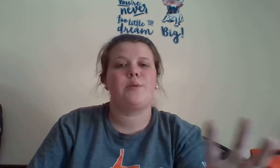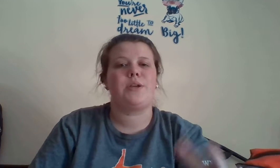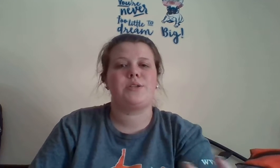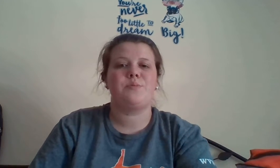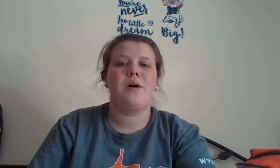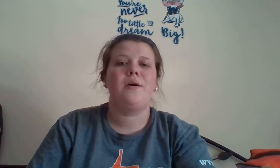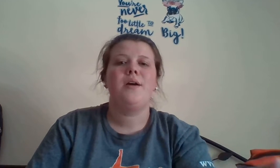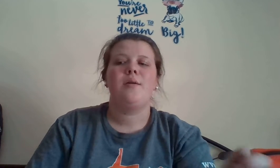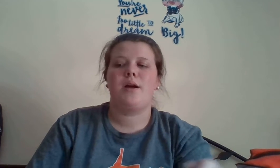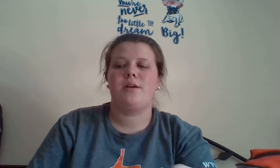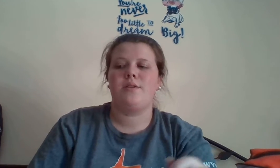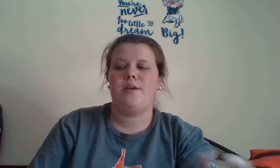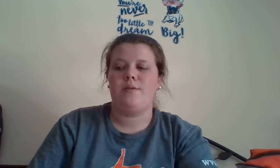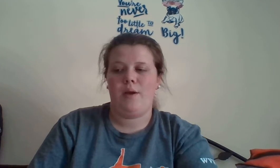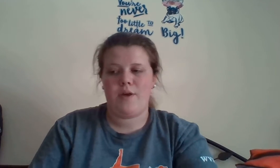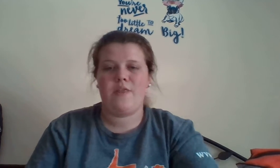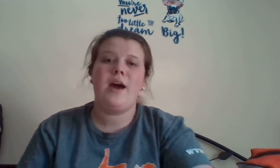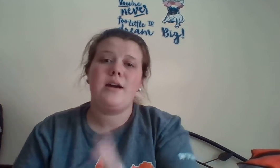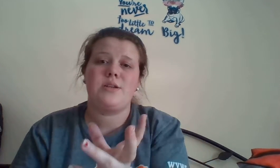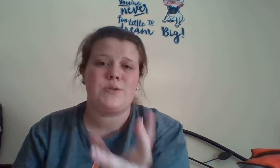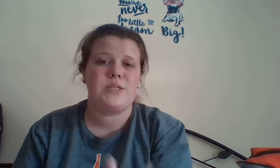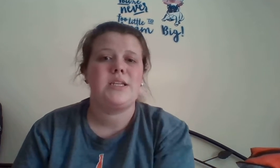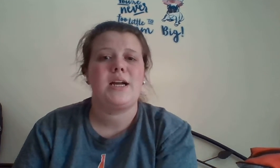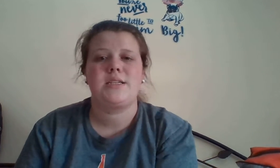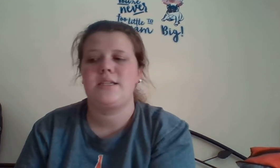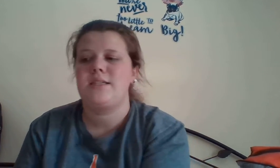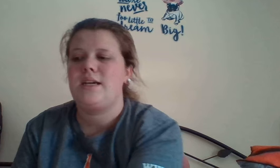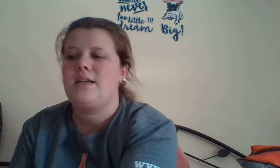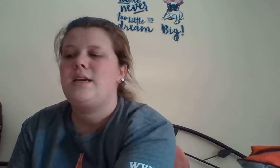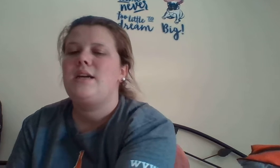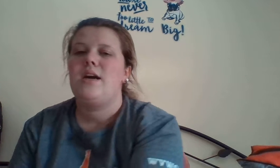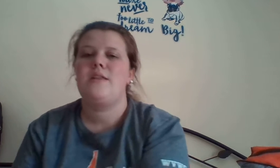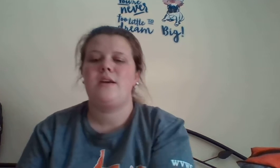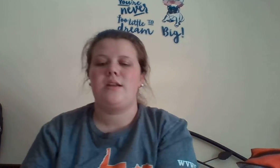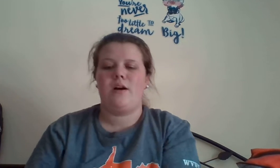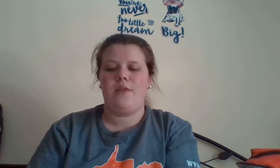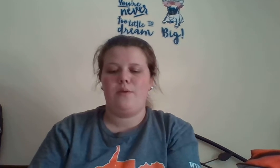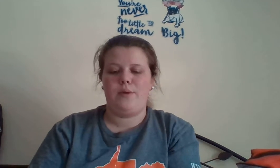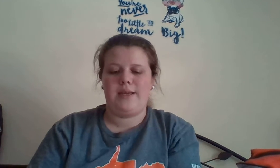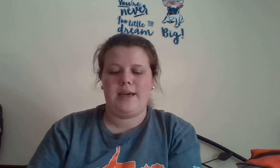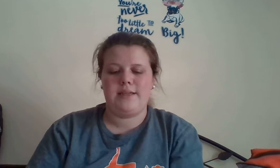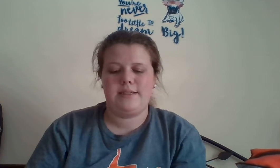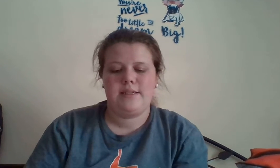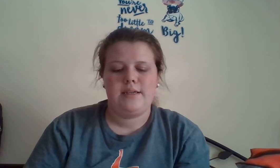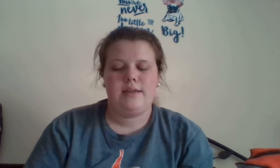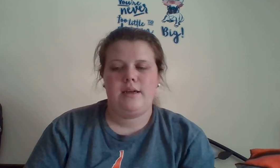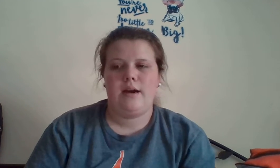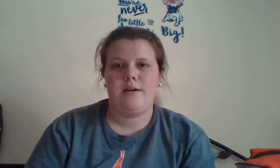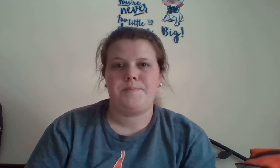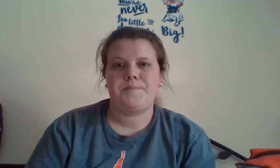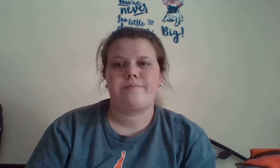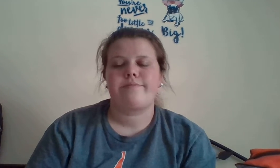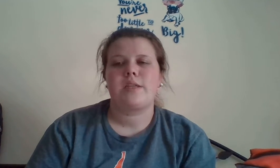something small. And with that, I also snack during the day. And then on the weekends,